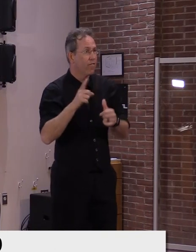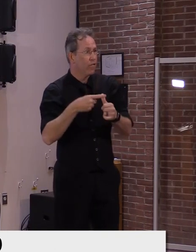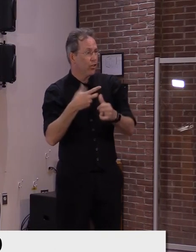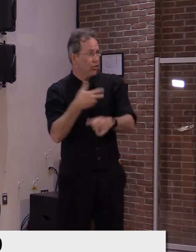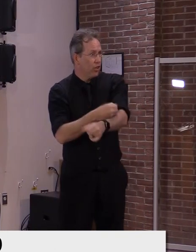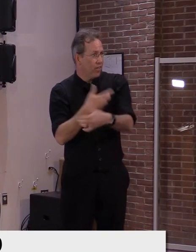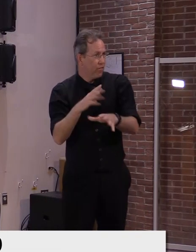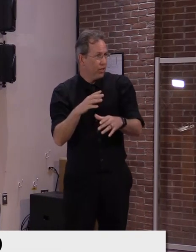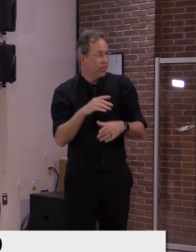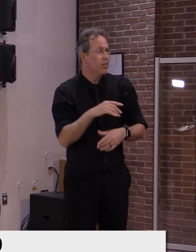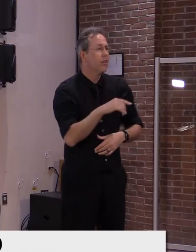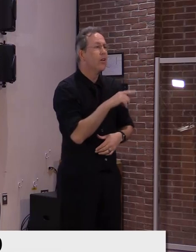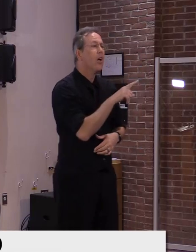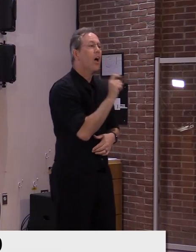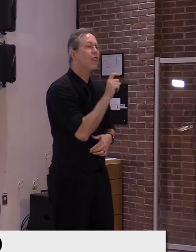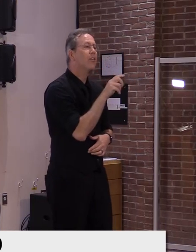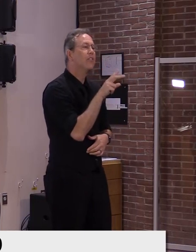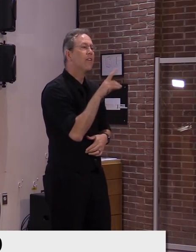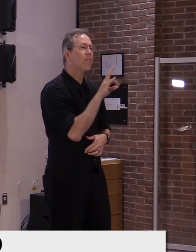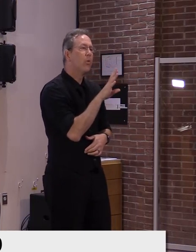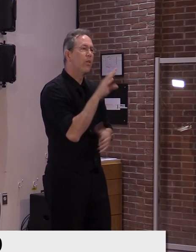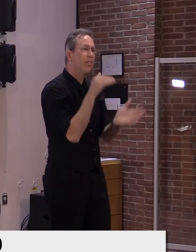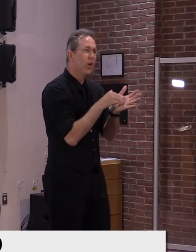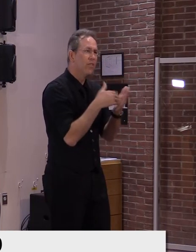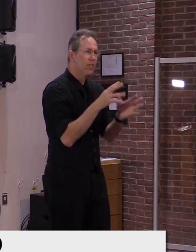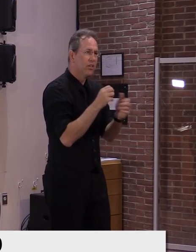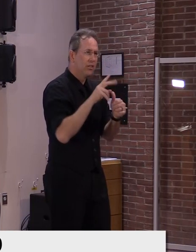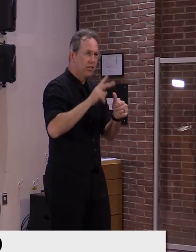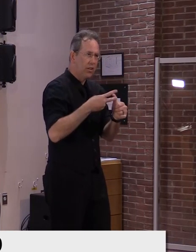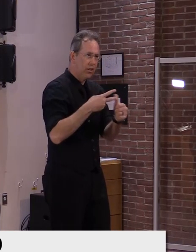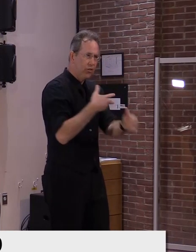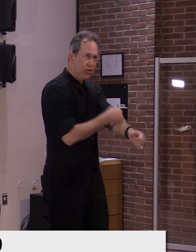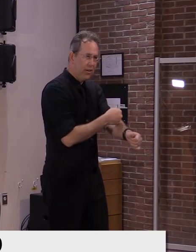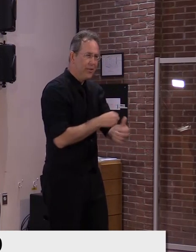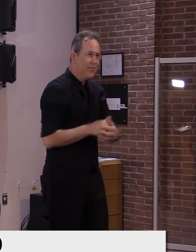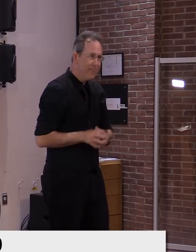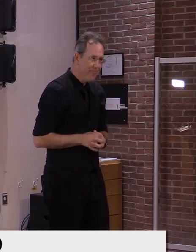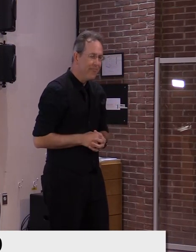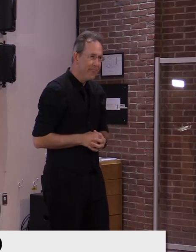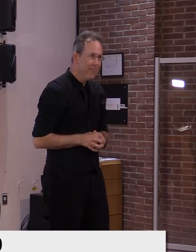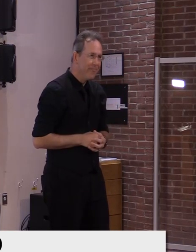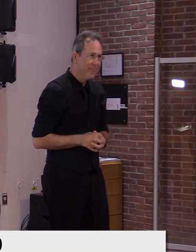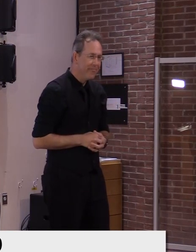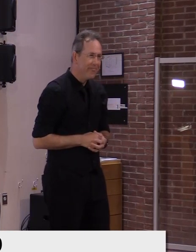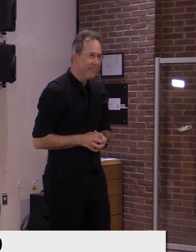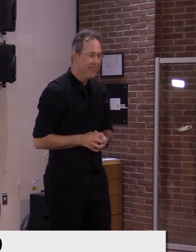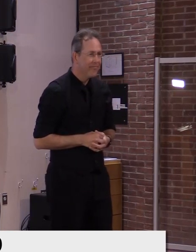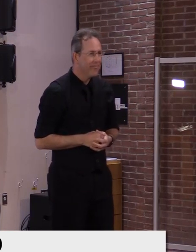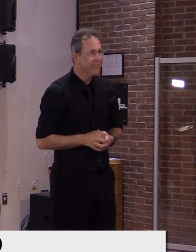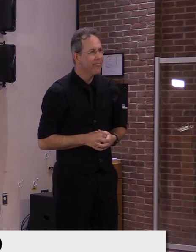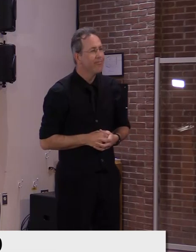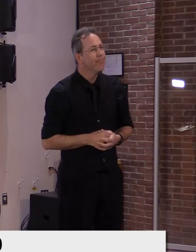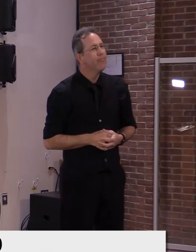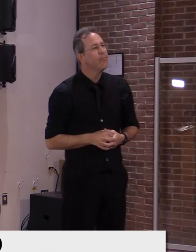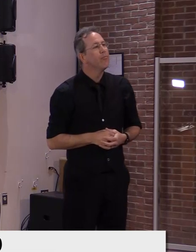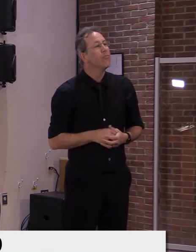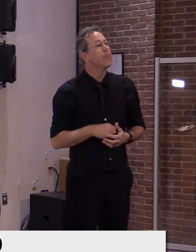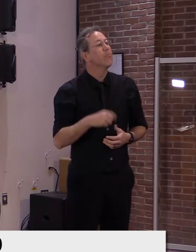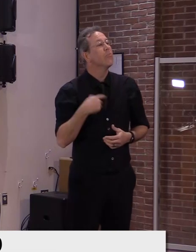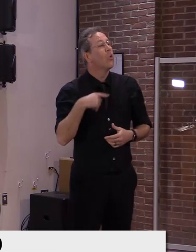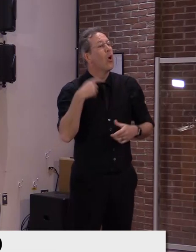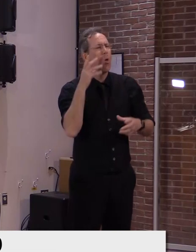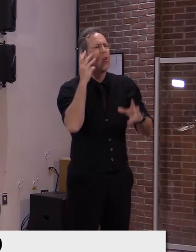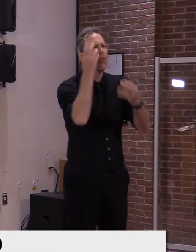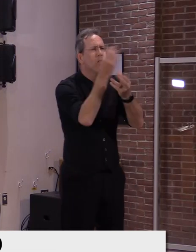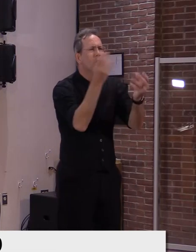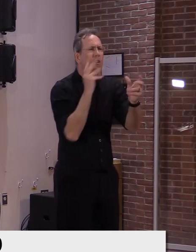and 174,200 have received their first and last doses. We will keep you updated as things